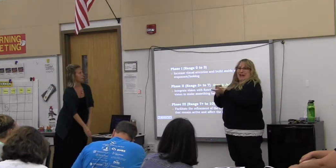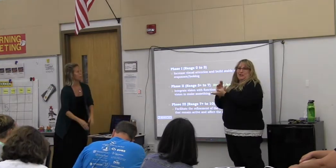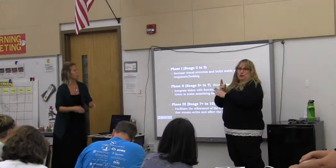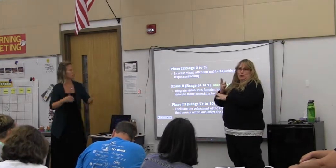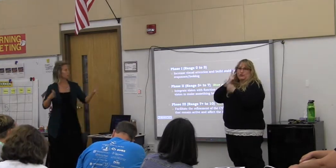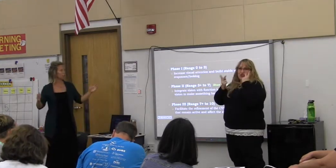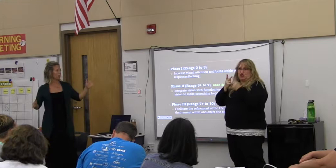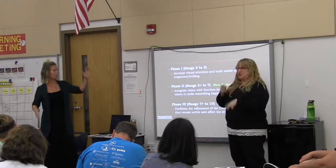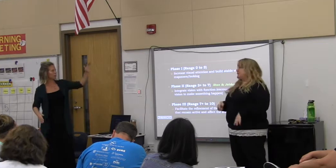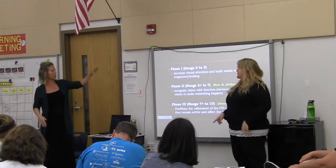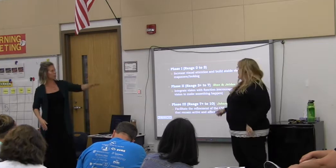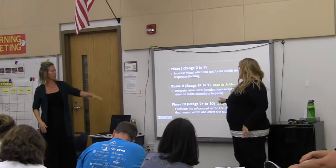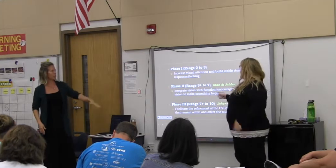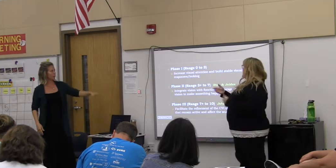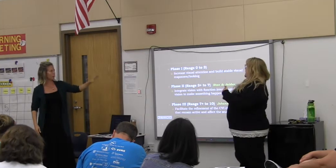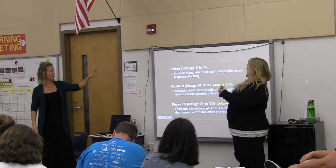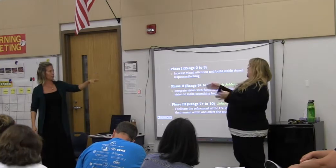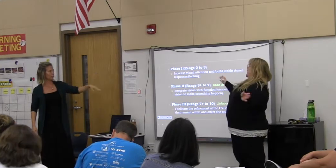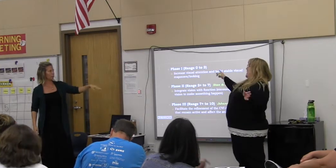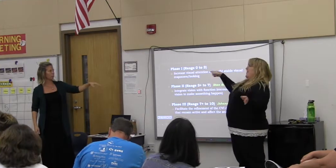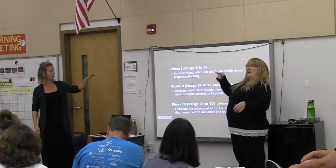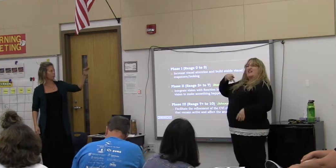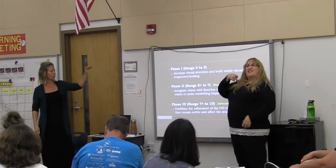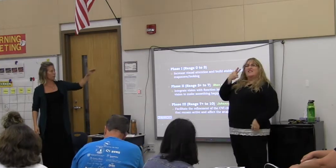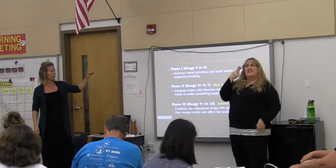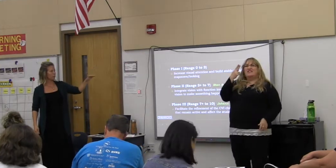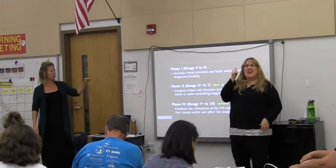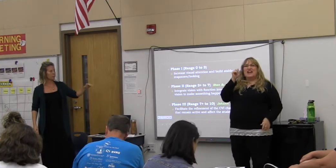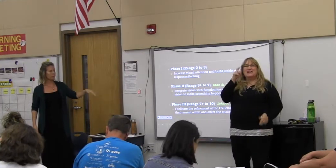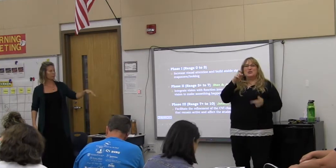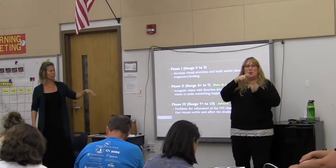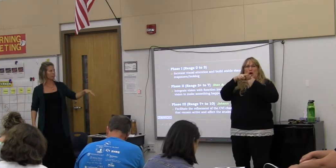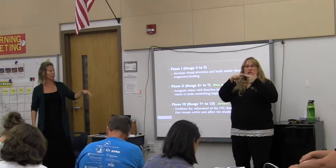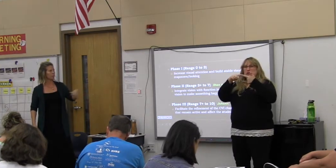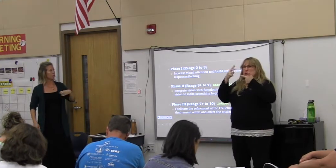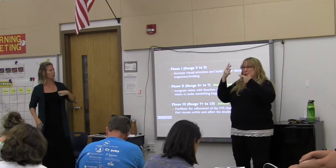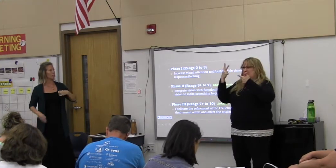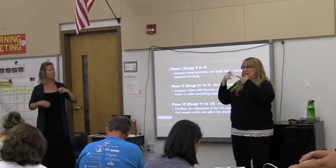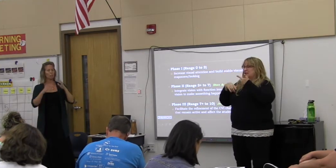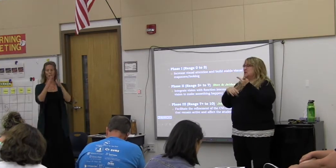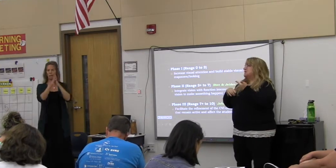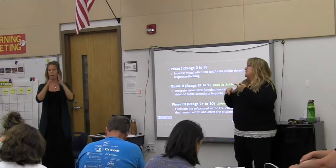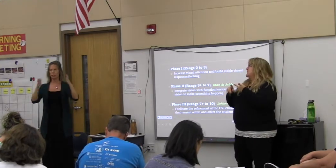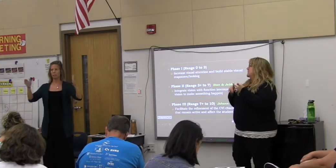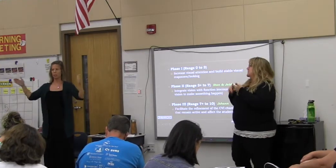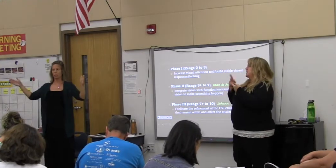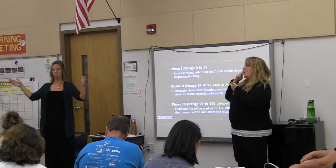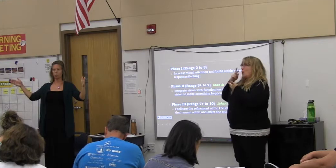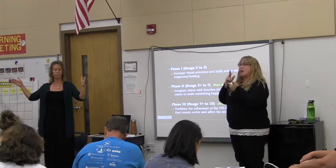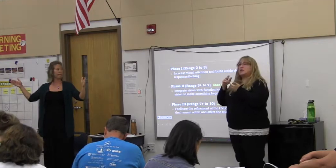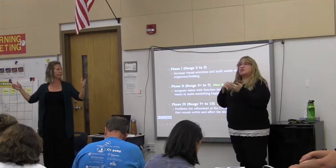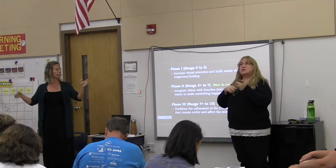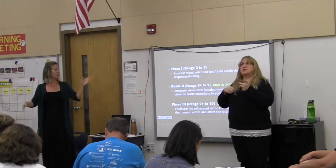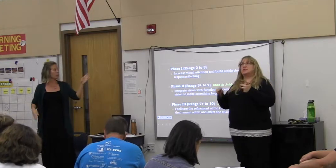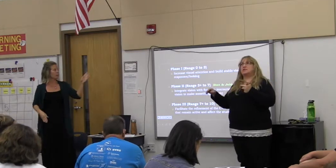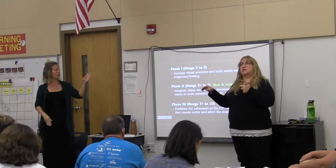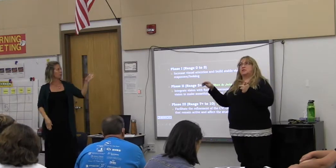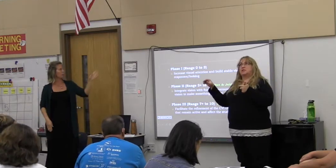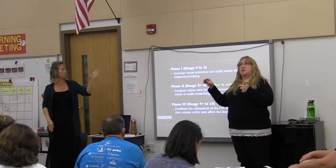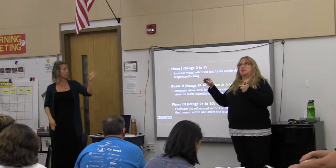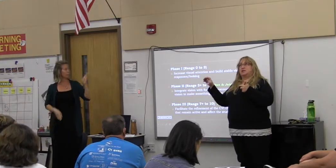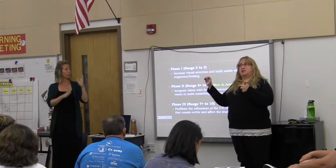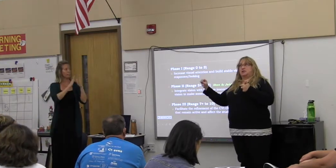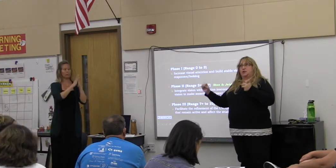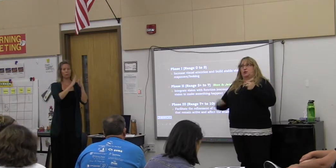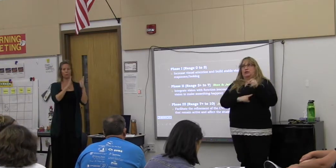All right, so this is just general, and this is kind of what I was just explaining. There are 3 different phases. So when you look at that scale of 1 to 10, if